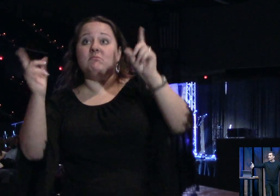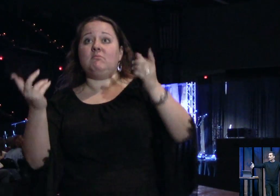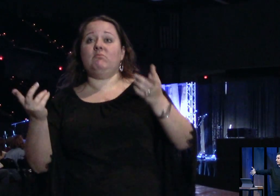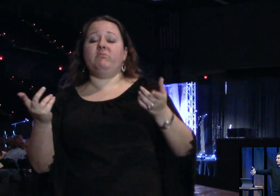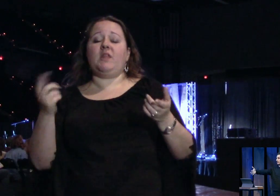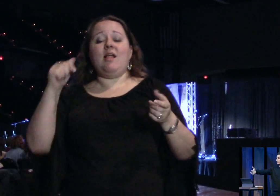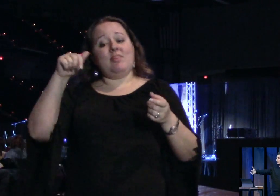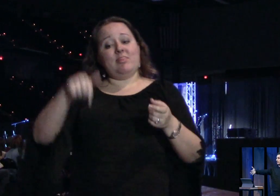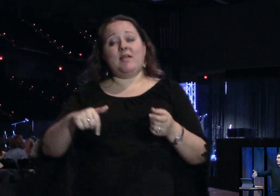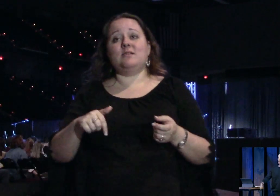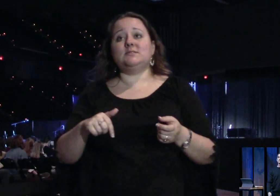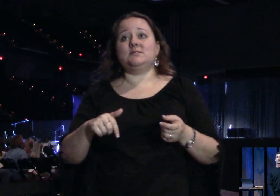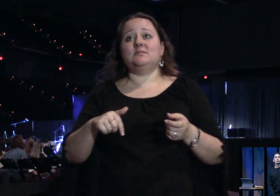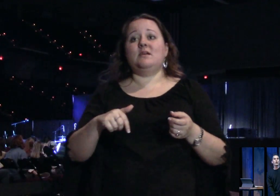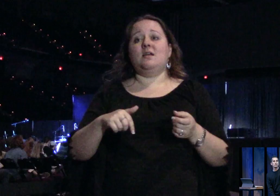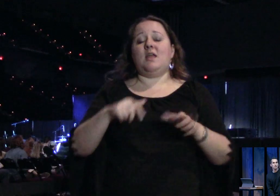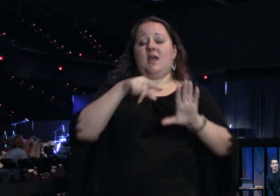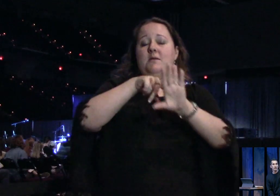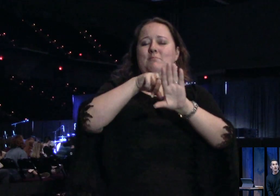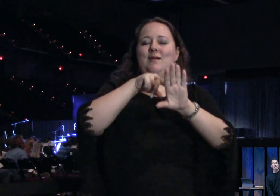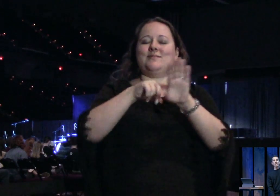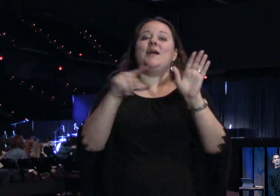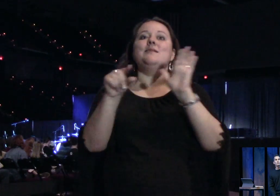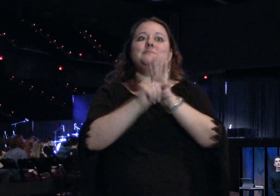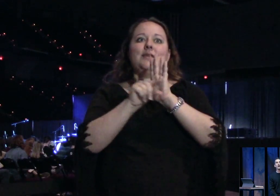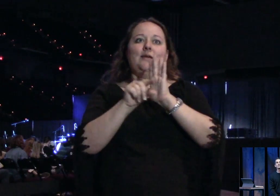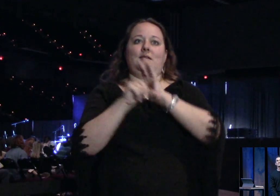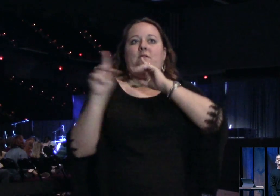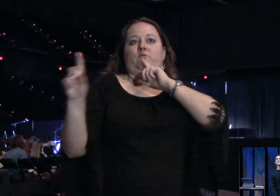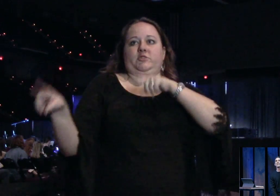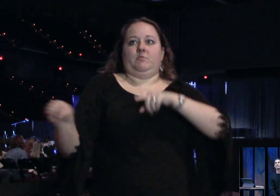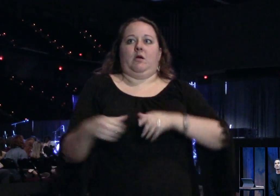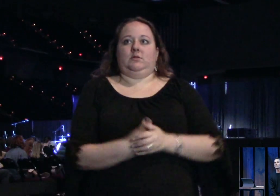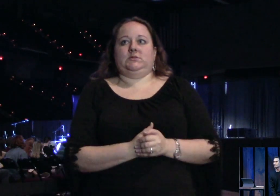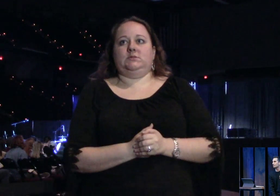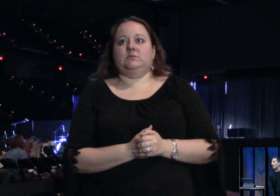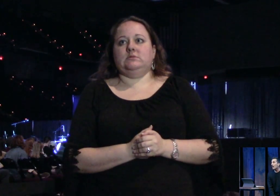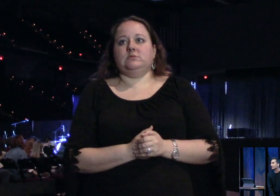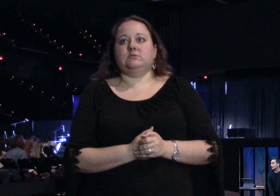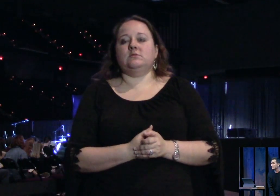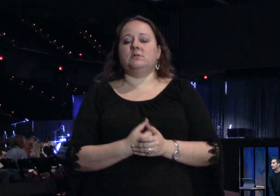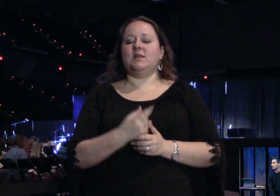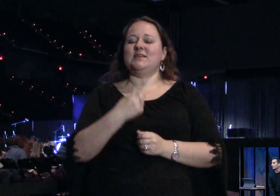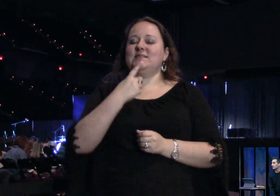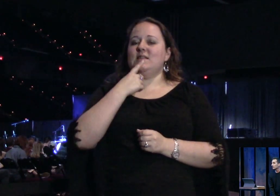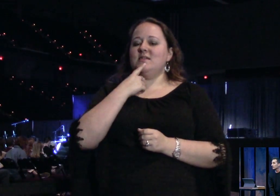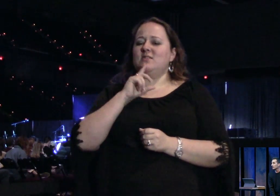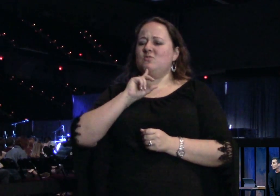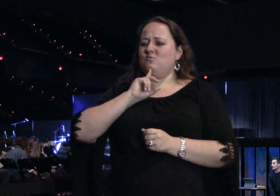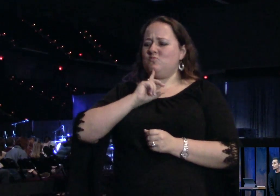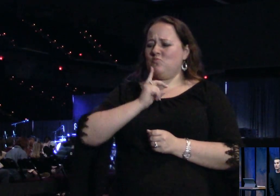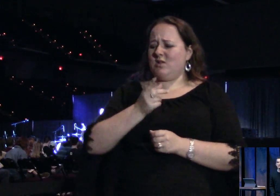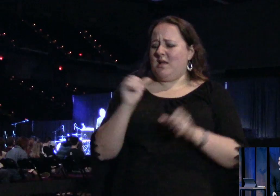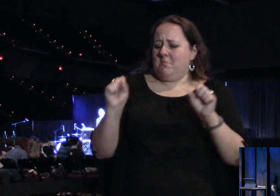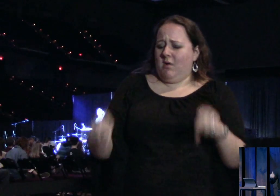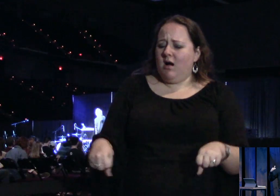ahead? And his question here implies a negative response. So he's saying, is